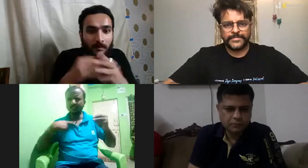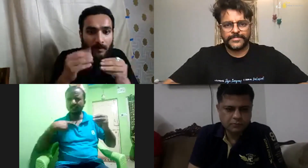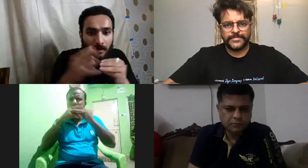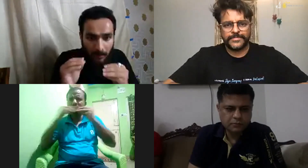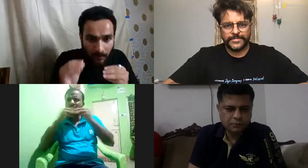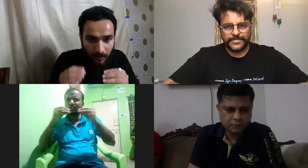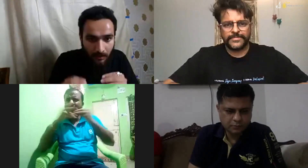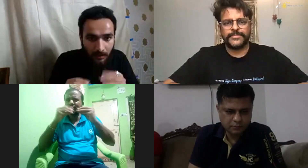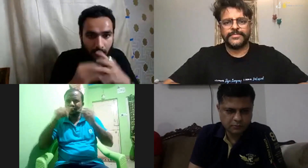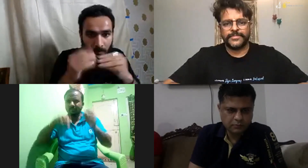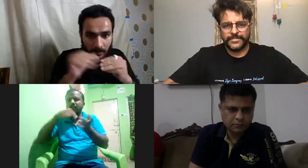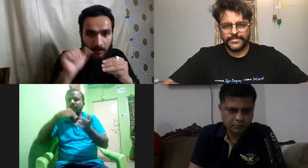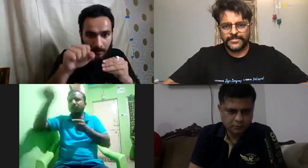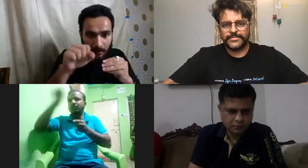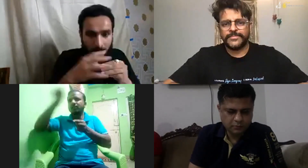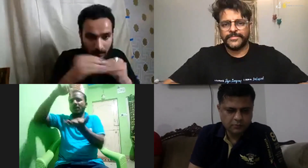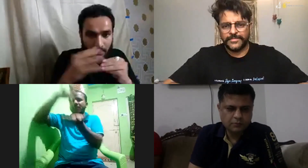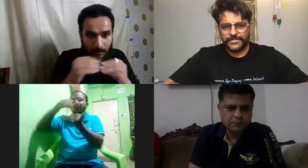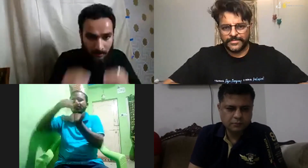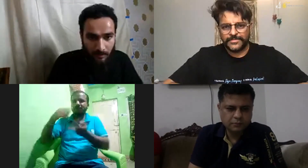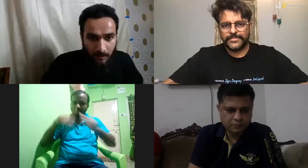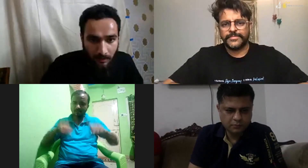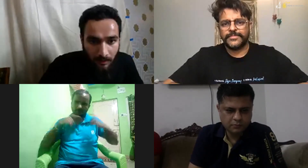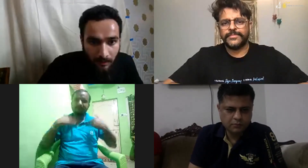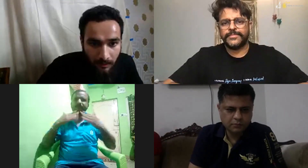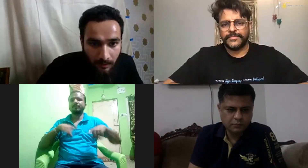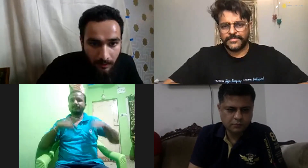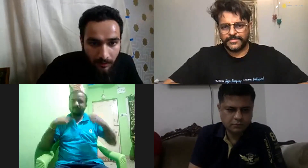I am from Bangalore. Hi.